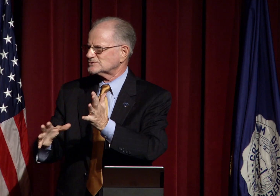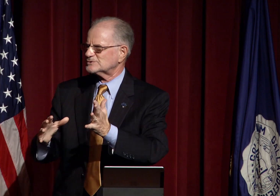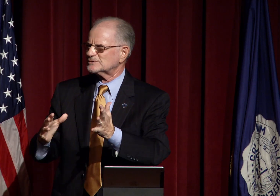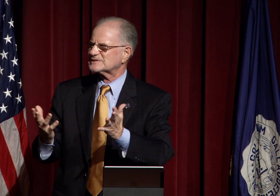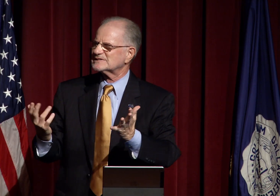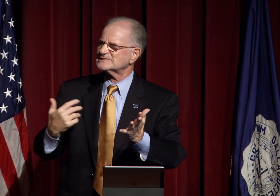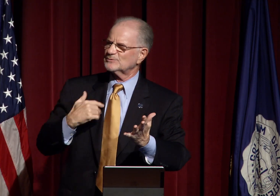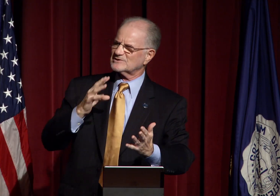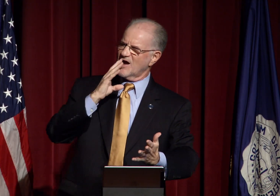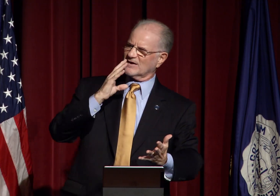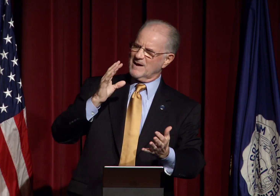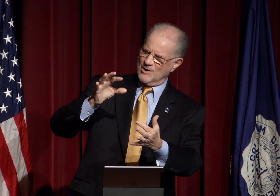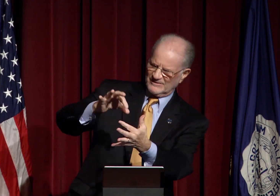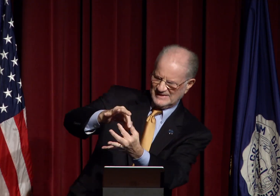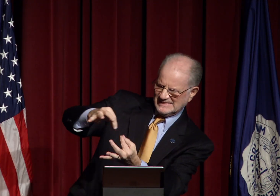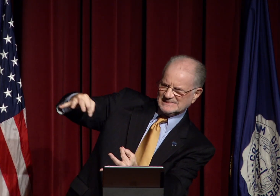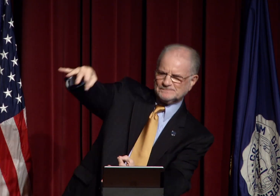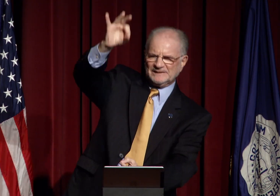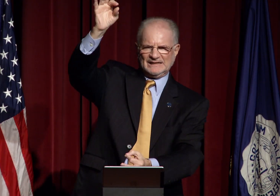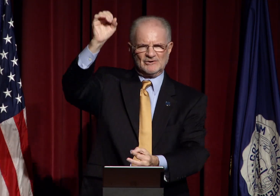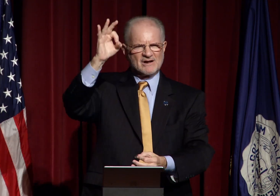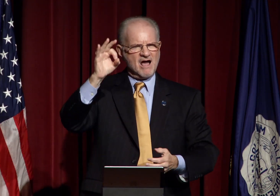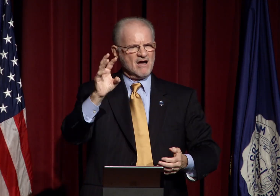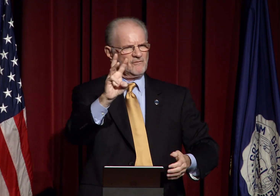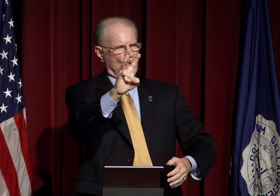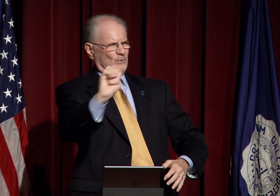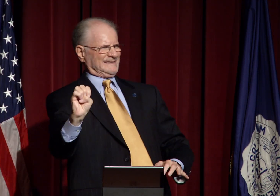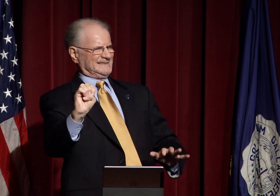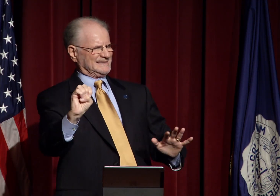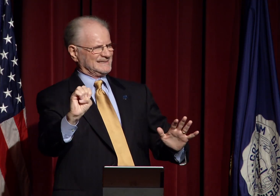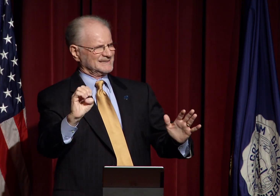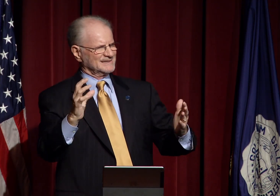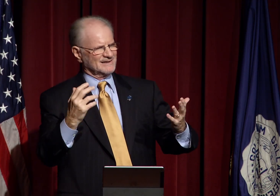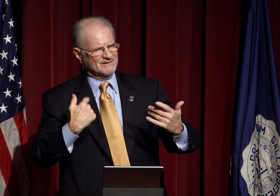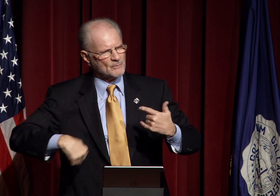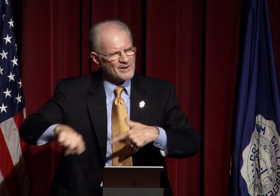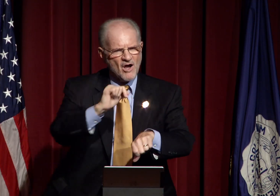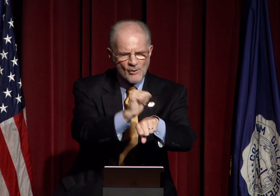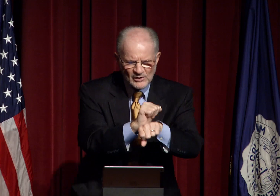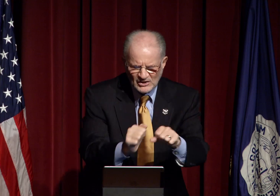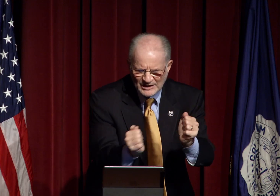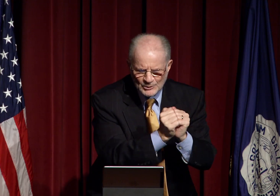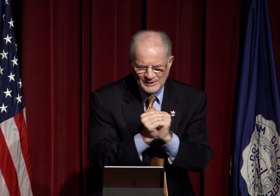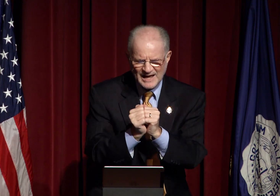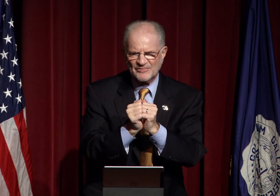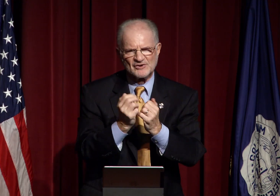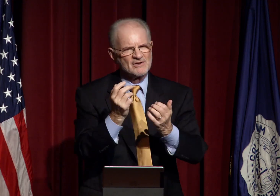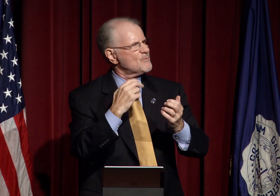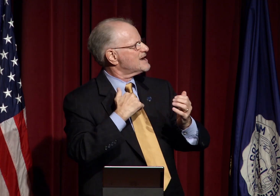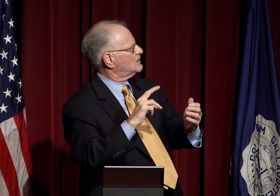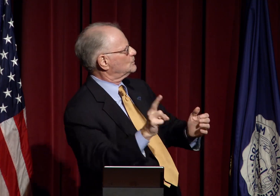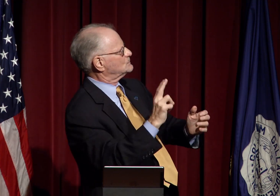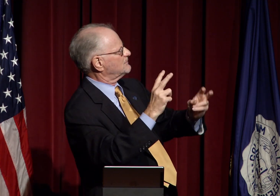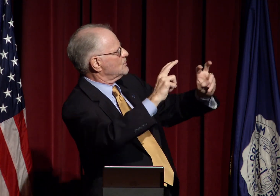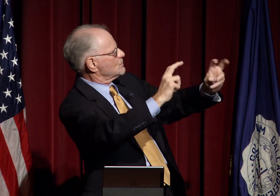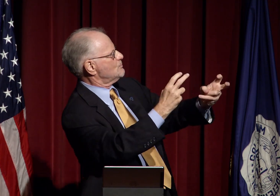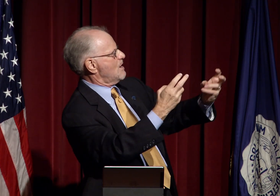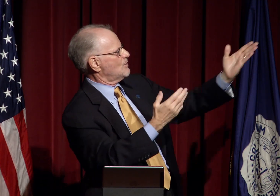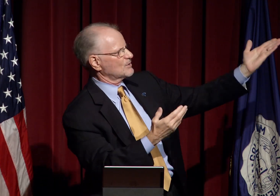in tandem with the faculty, staff, and students, we wish to speak to the notion of all of our efforts being an